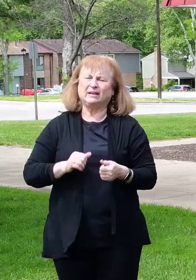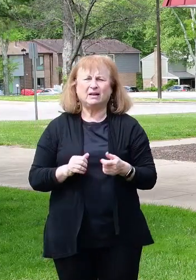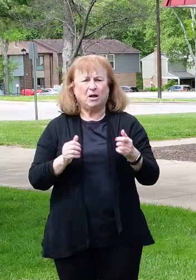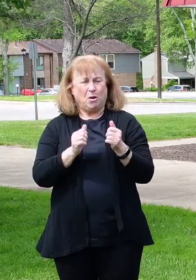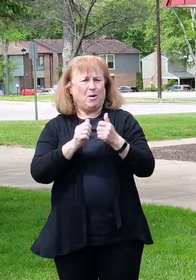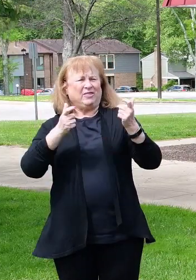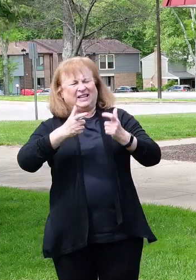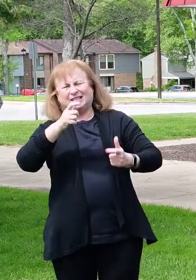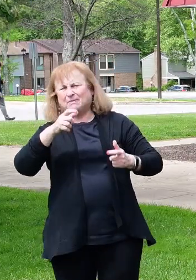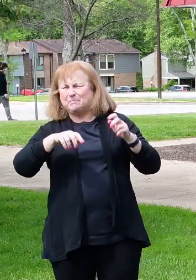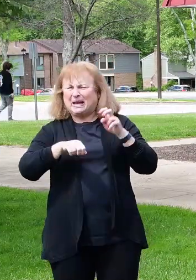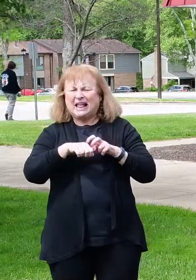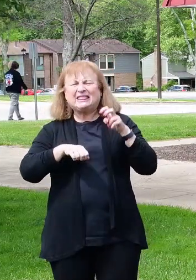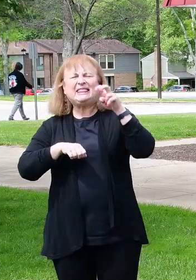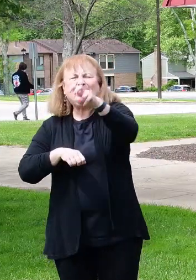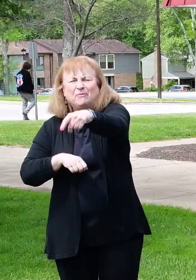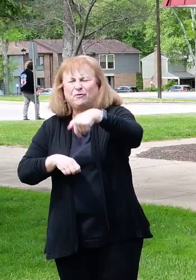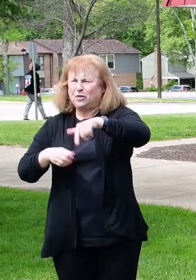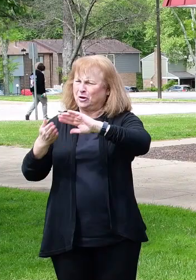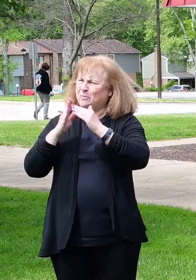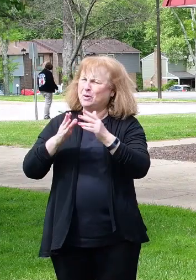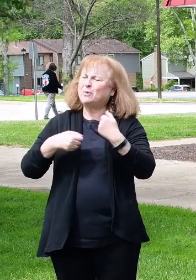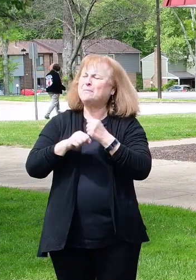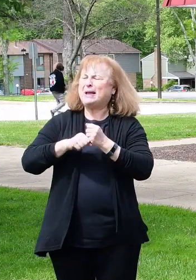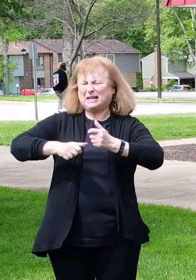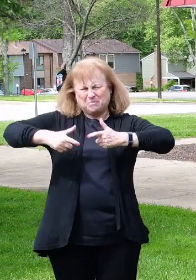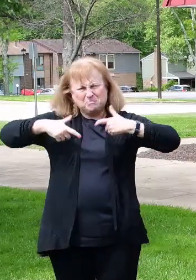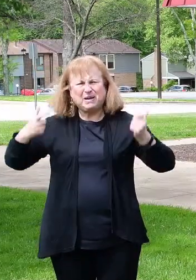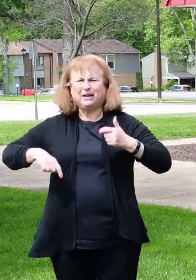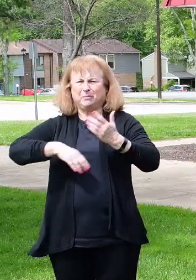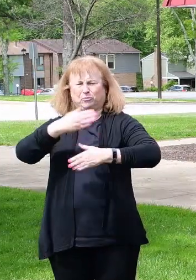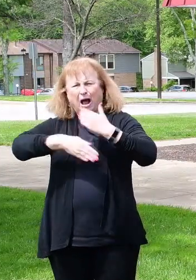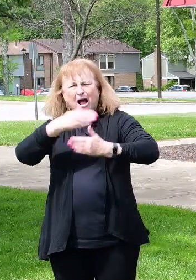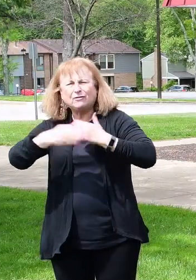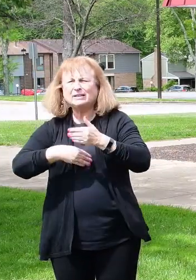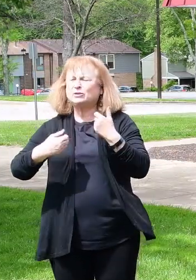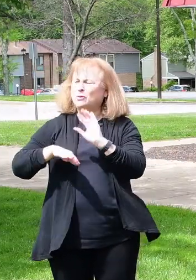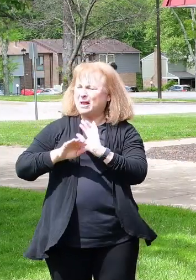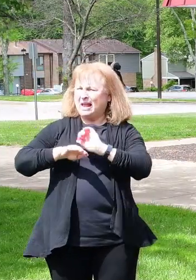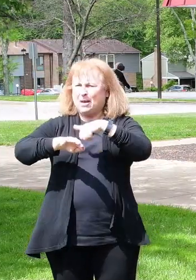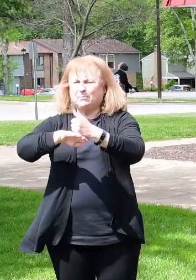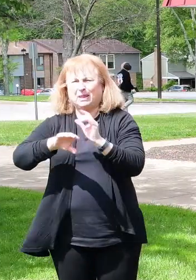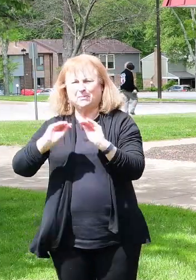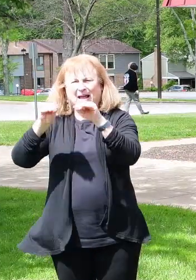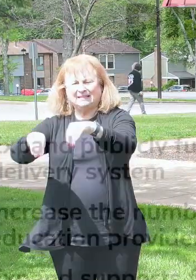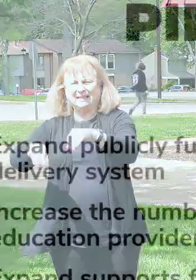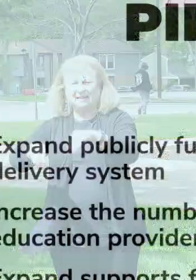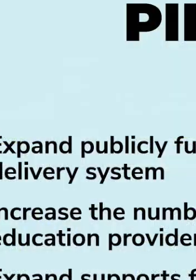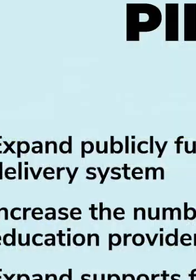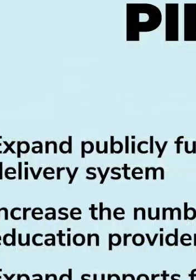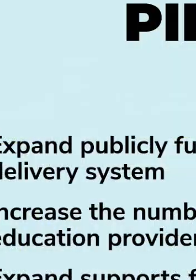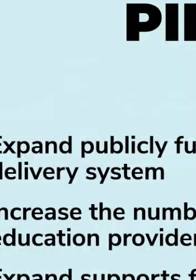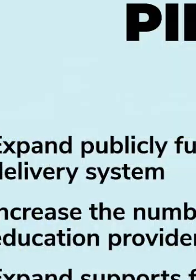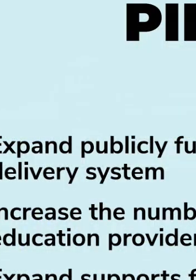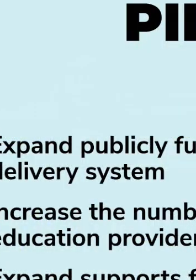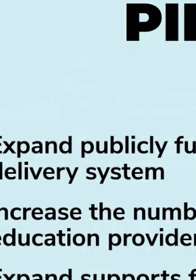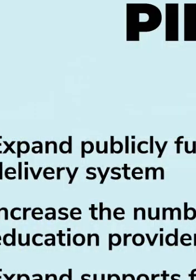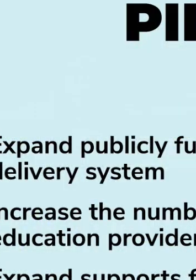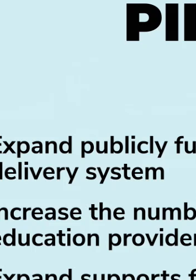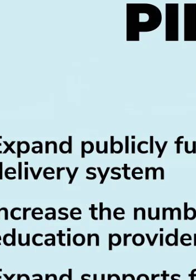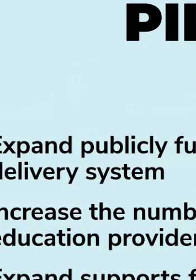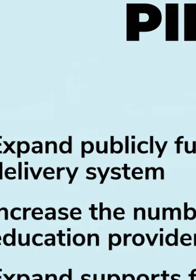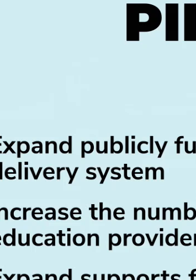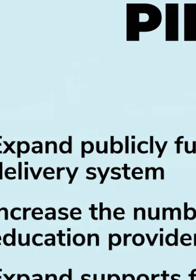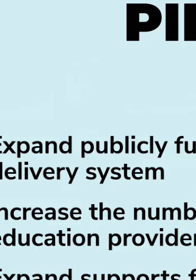With this giant leap for our community, we are also making dramatic progress toward implementation of Pillar 1 of the Blueprint